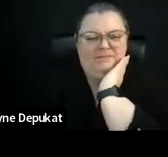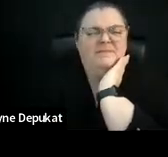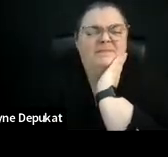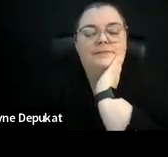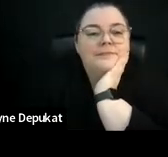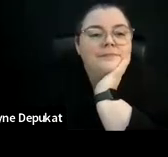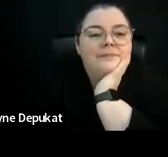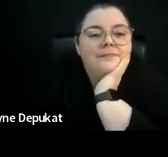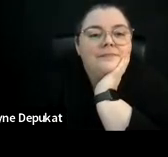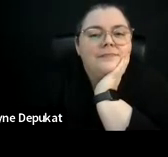Thanks.